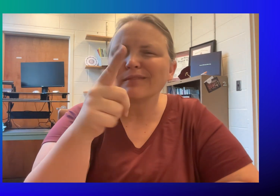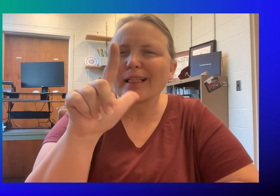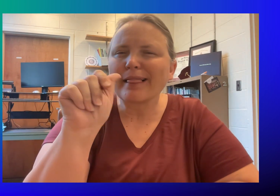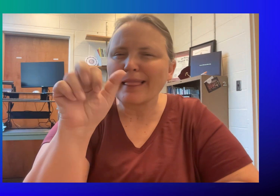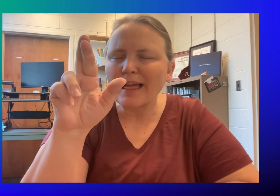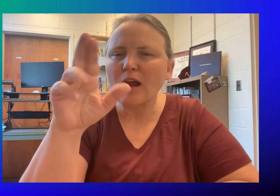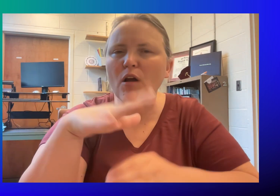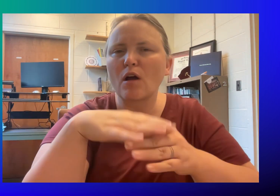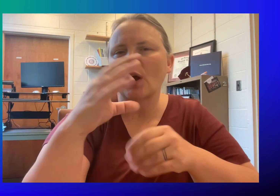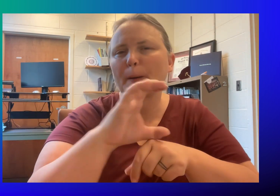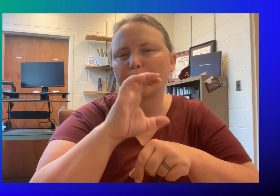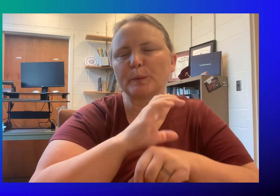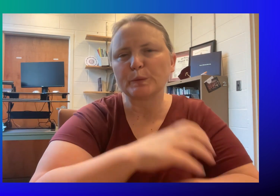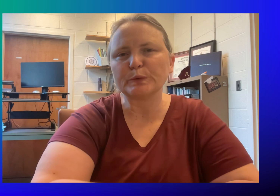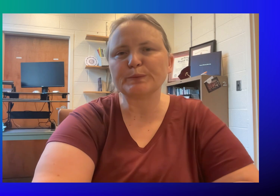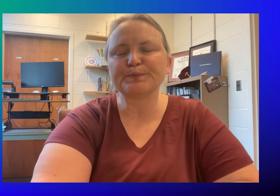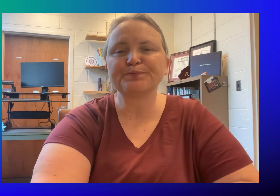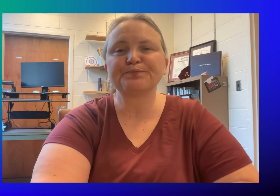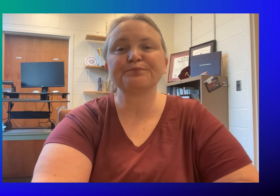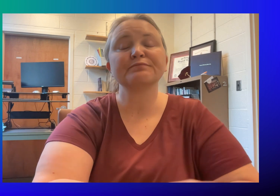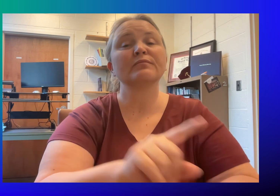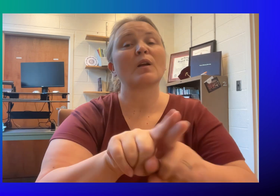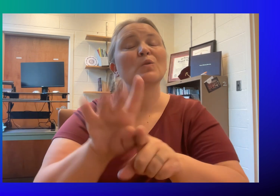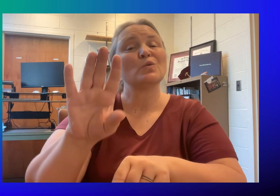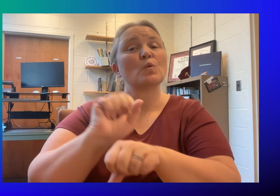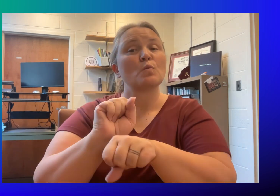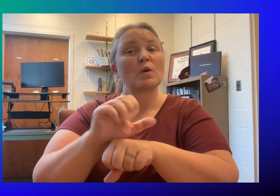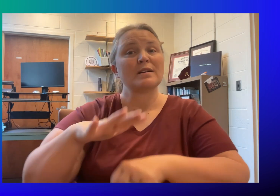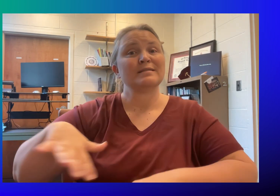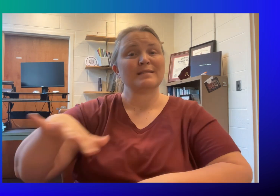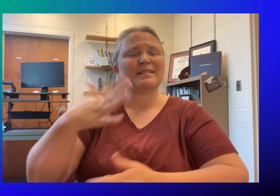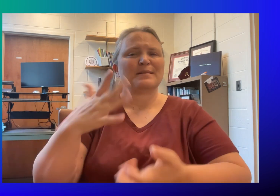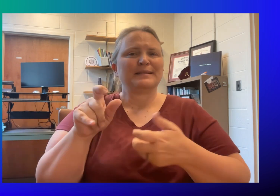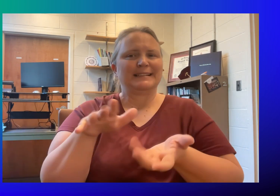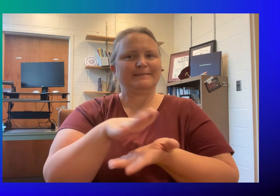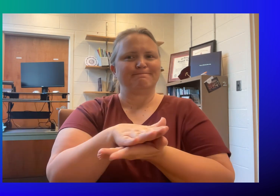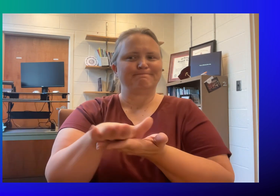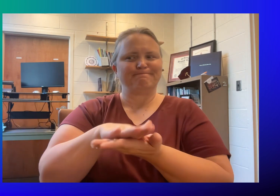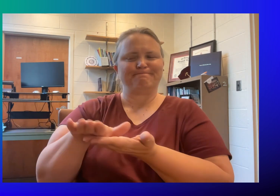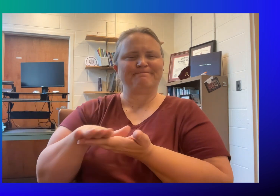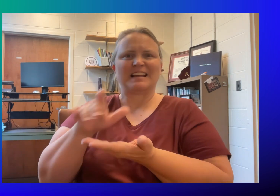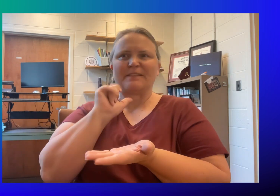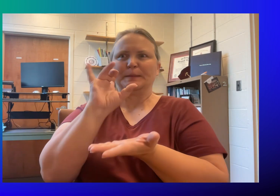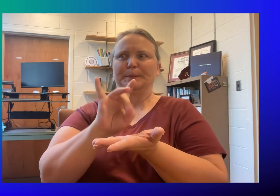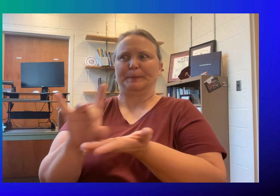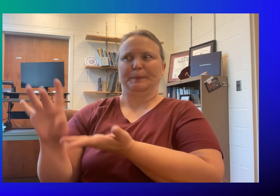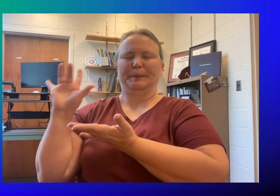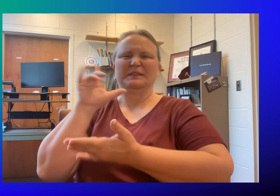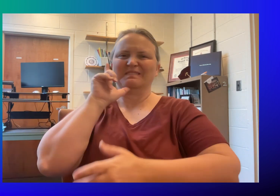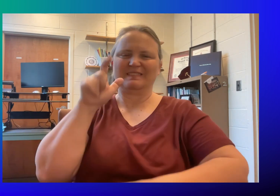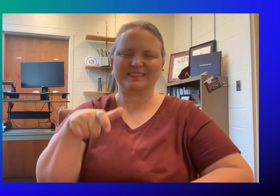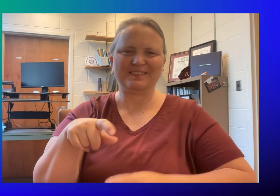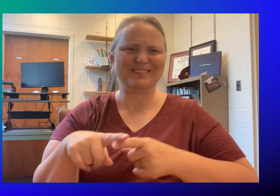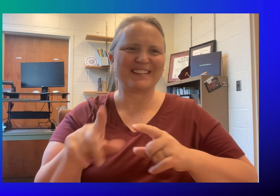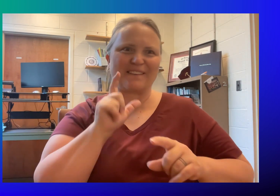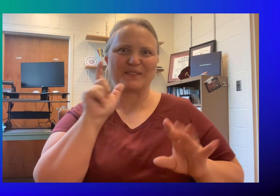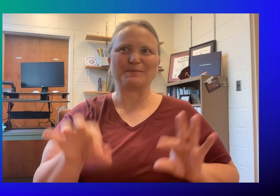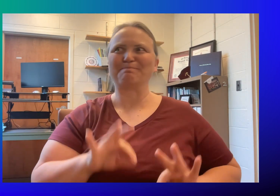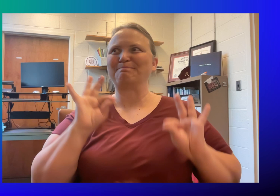Another important consideration when you set up your workspace is to make sure it's tidy. It doesn't have to be completely neat and free of